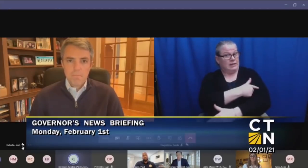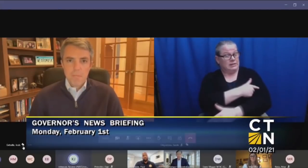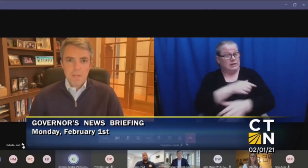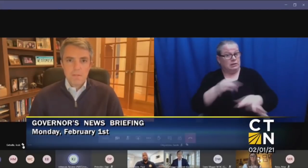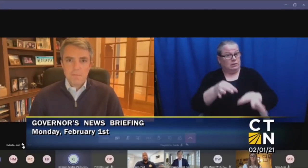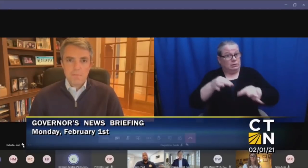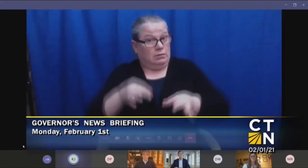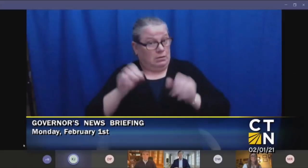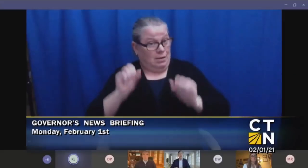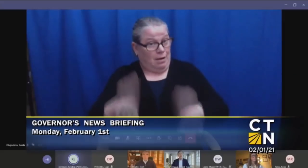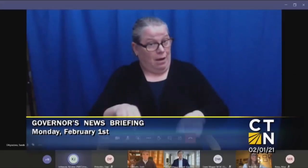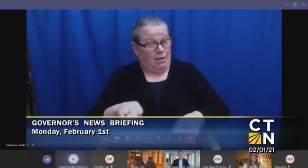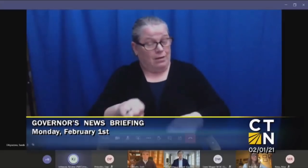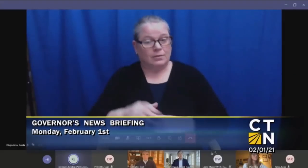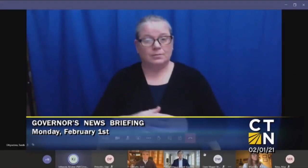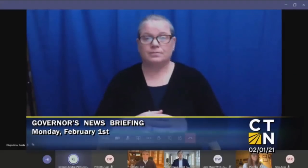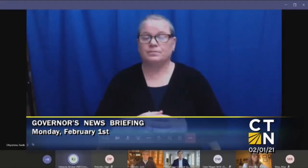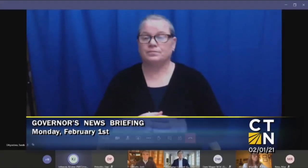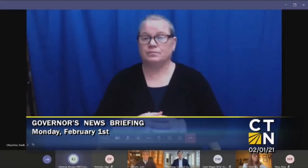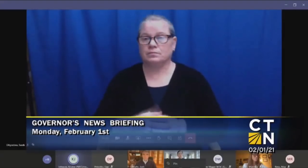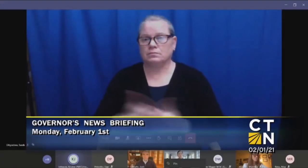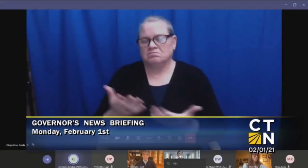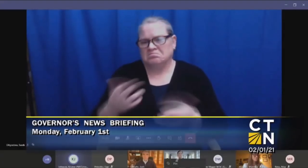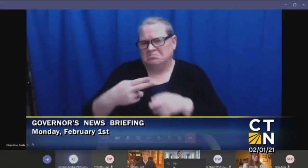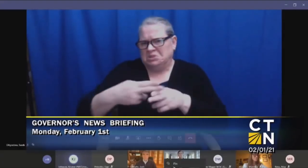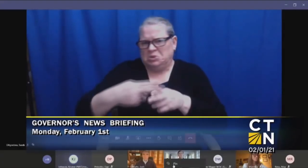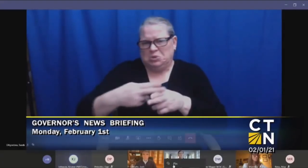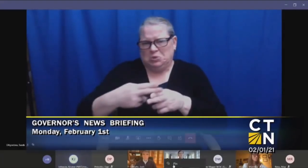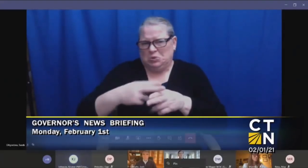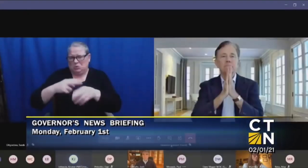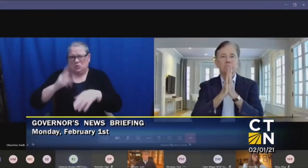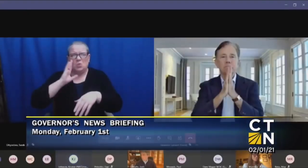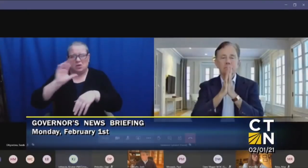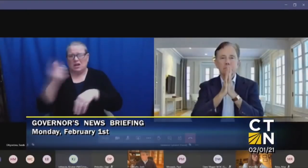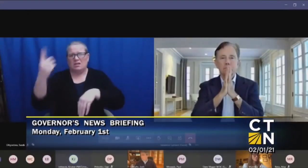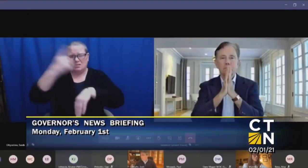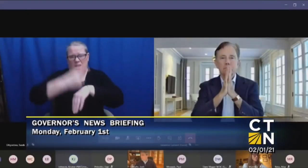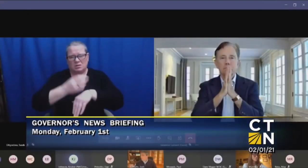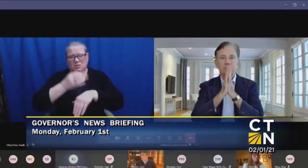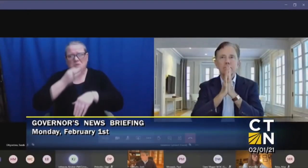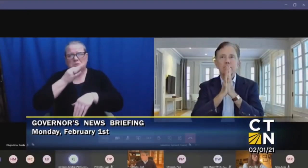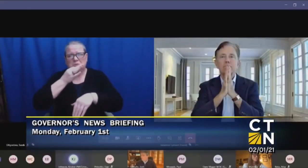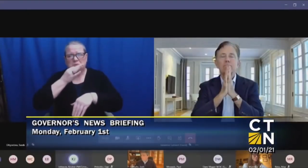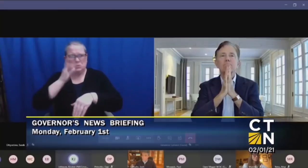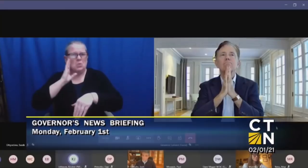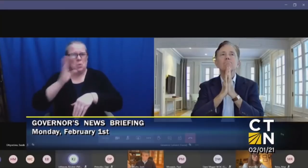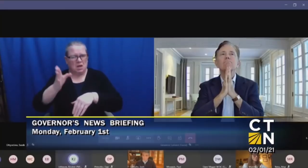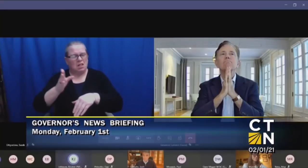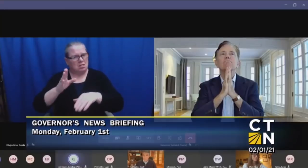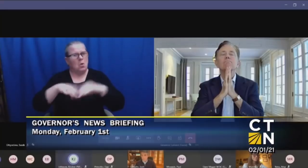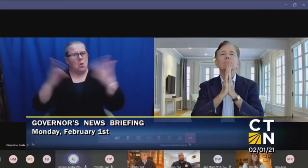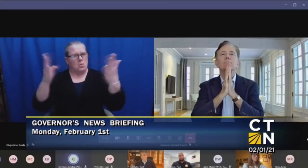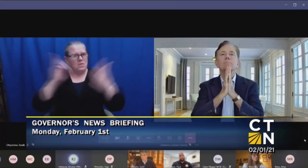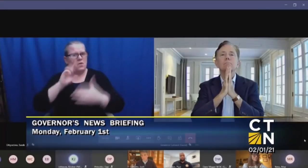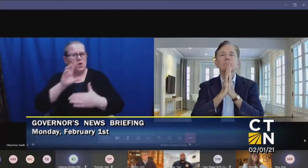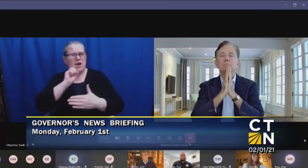Sooner is, 10 days, so that's going to be pretty soon. Okay, thank you.